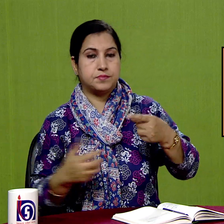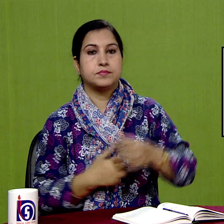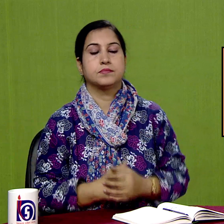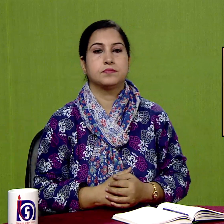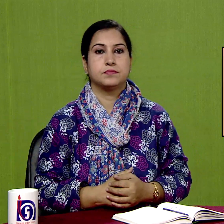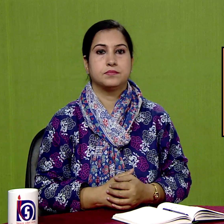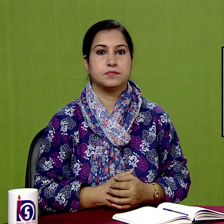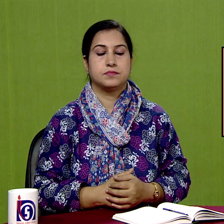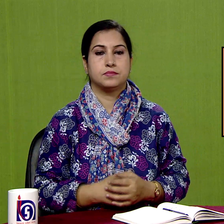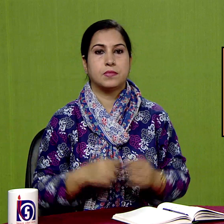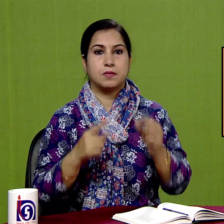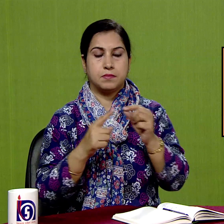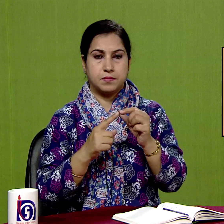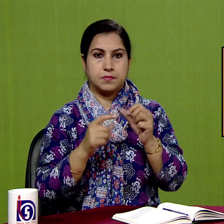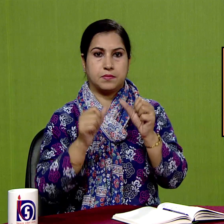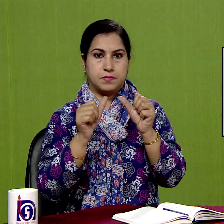or Paleolithic age,